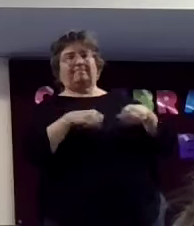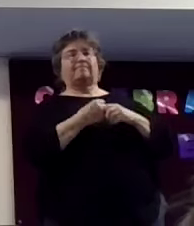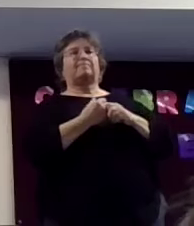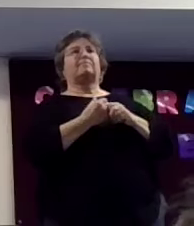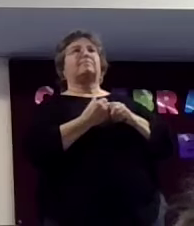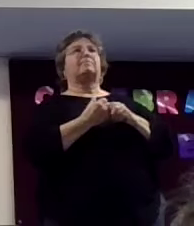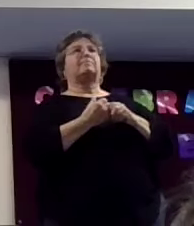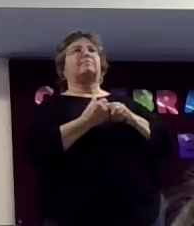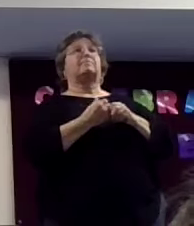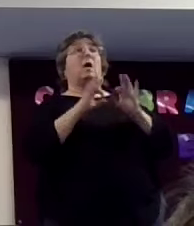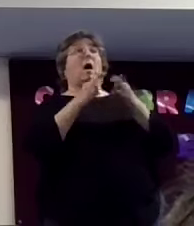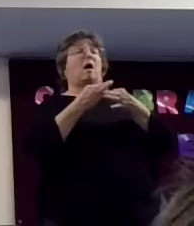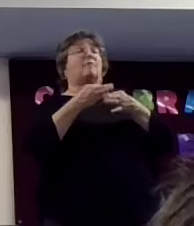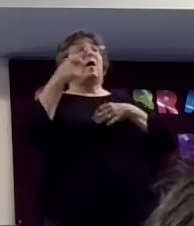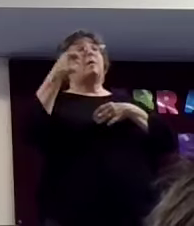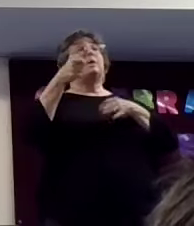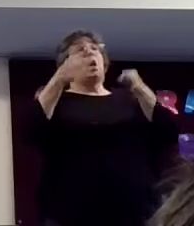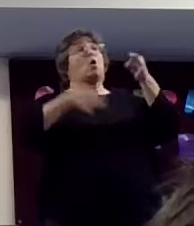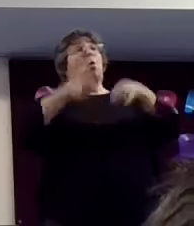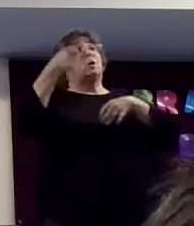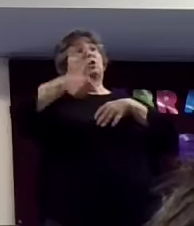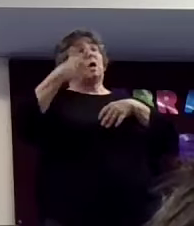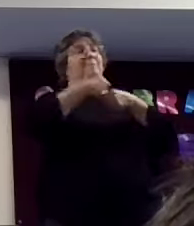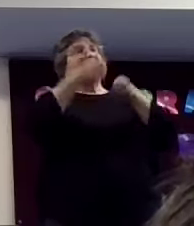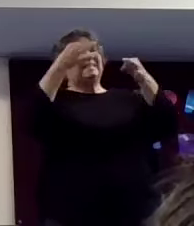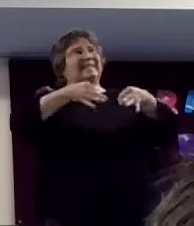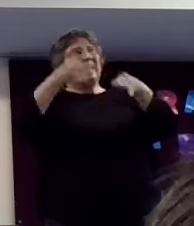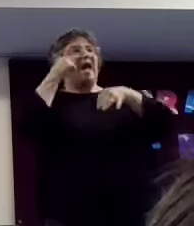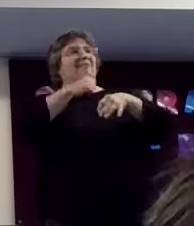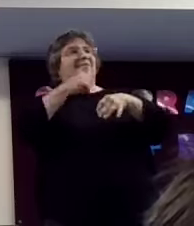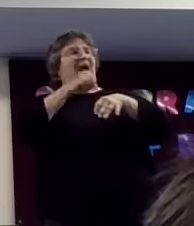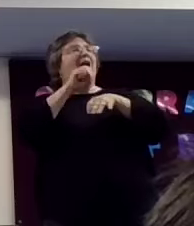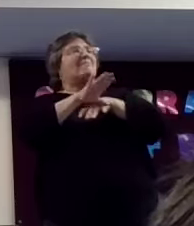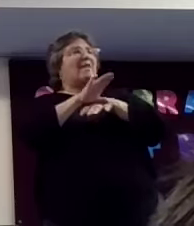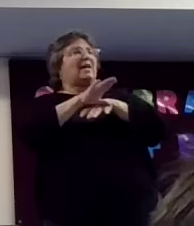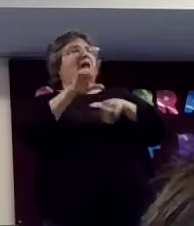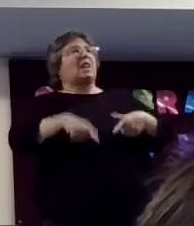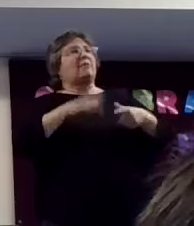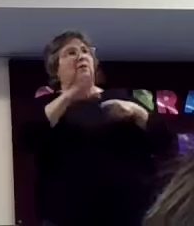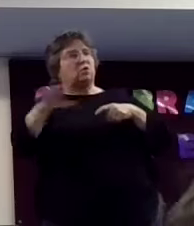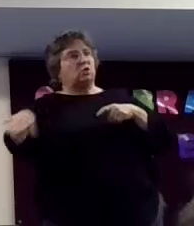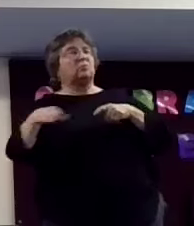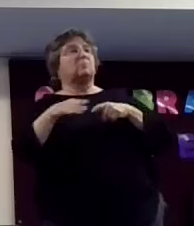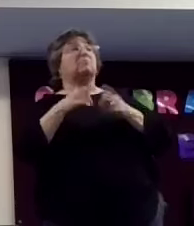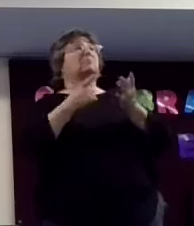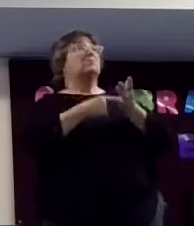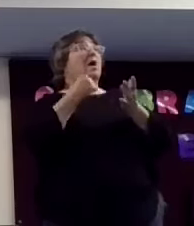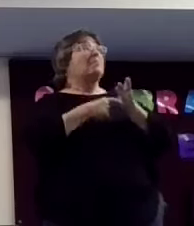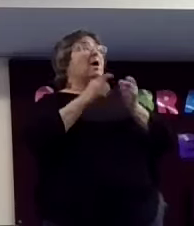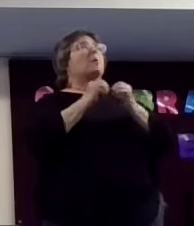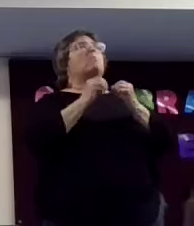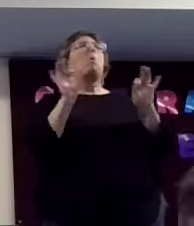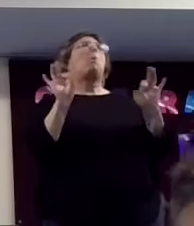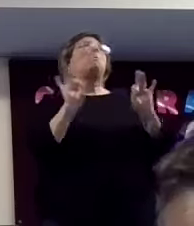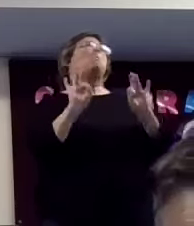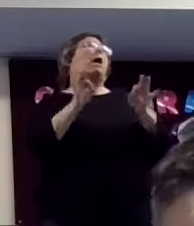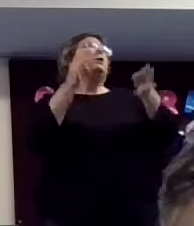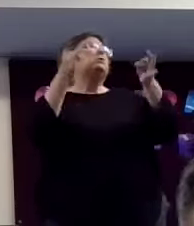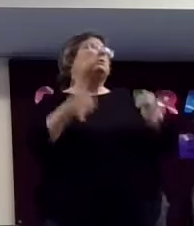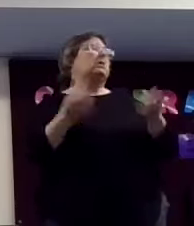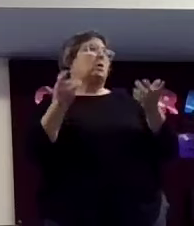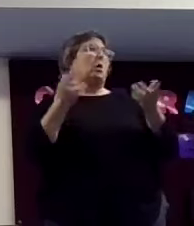is a family court judge makes decisions every day that affect the lives of children. And sometimes they're the more minor